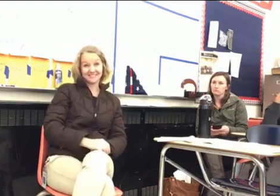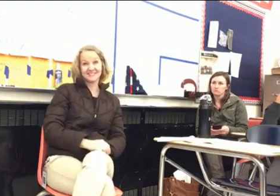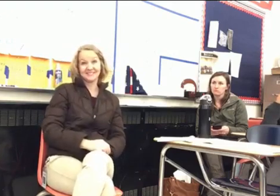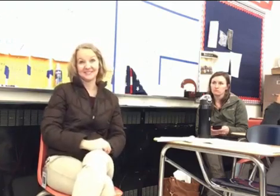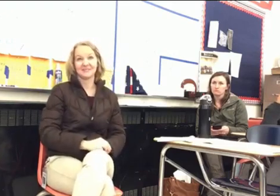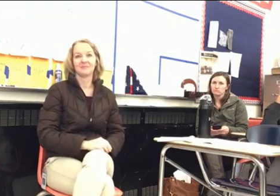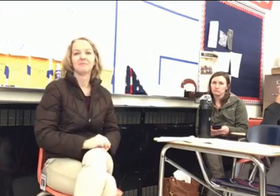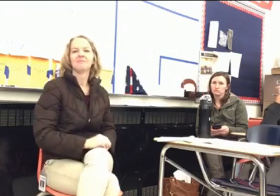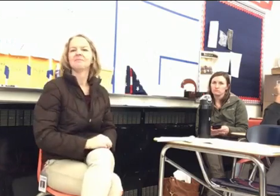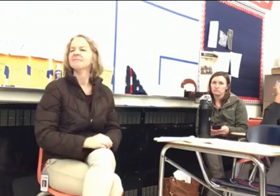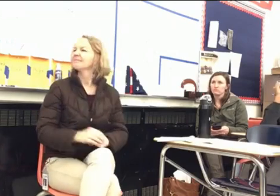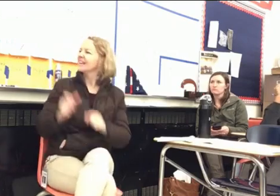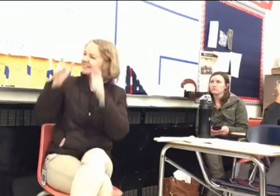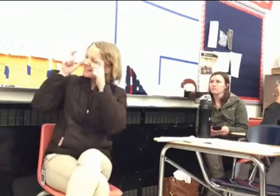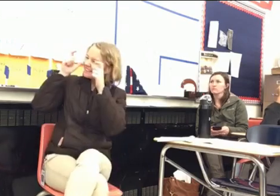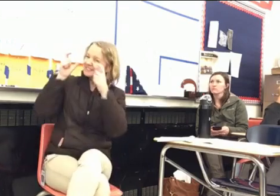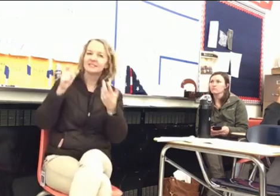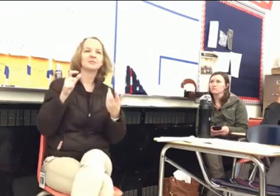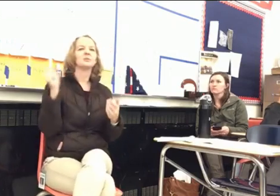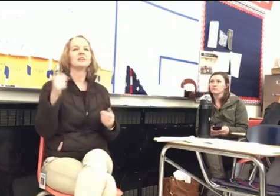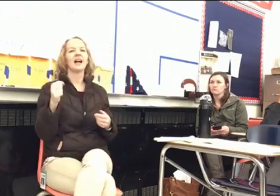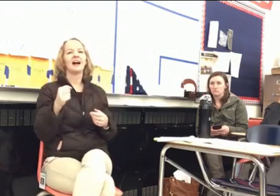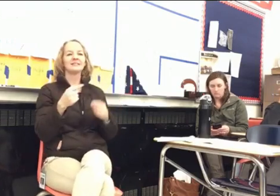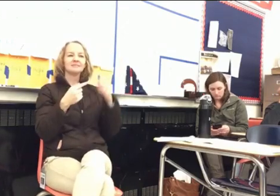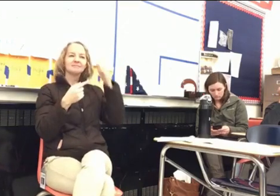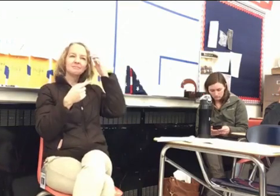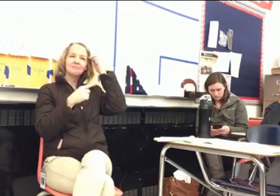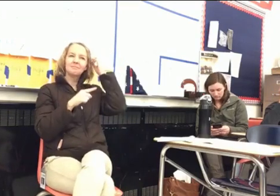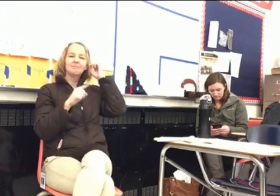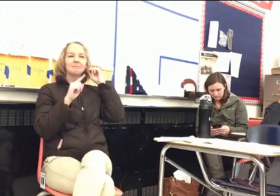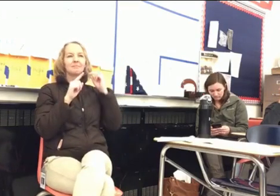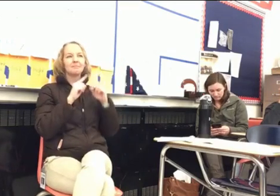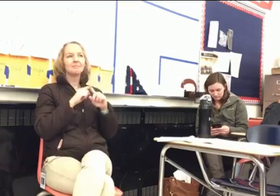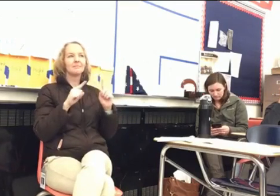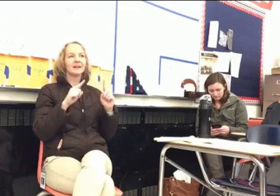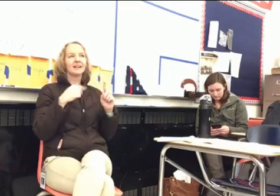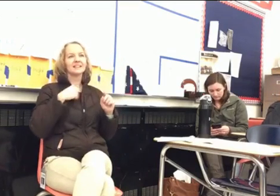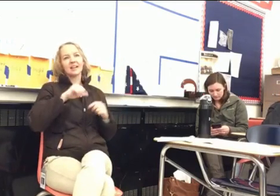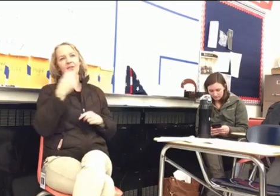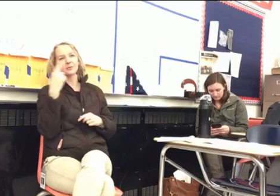Well, he wore his glasses for a lot of reasons, but not just for this. What?